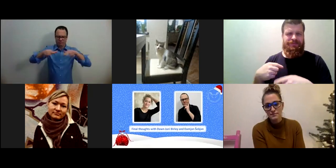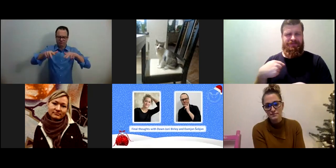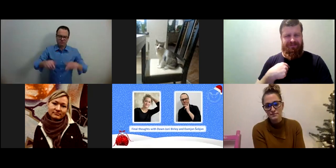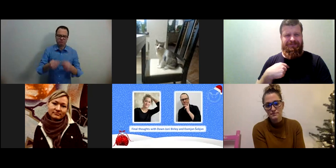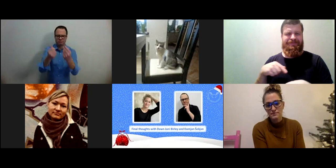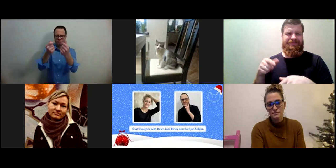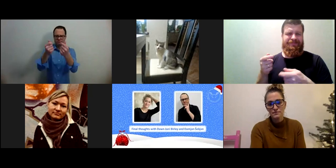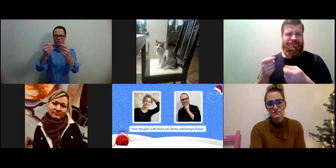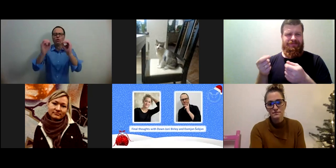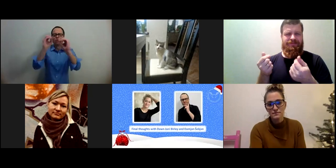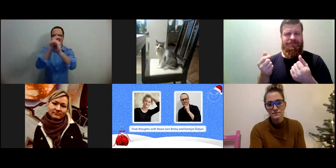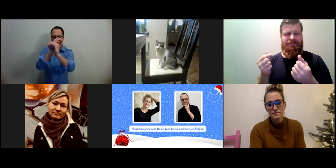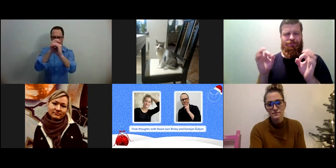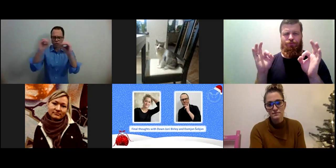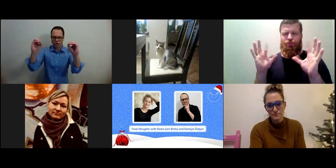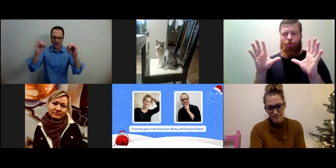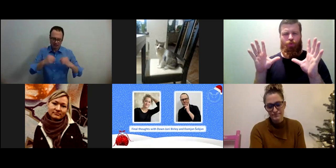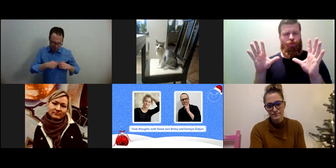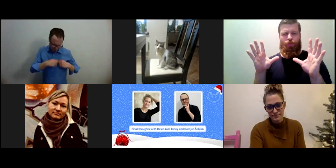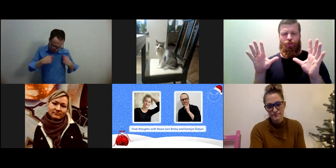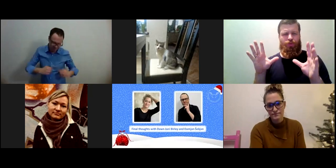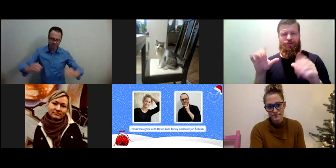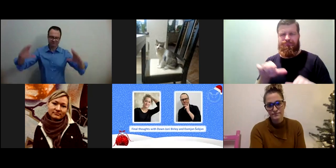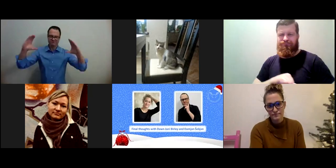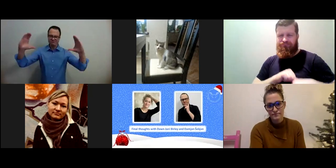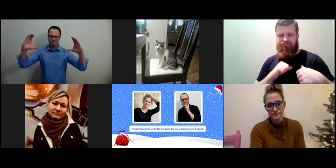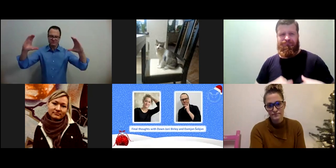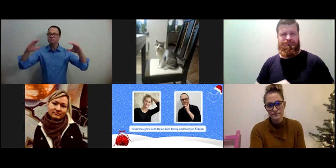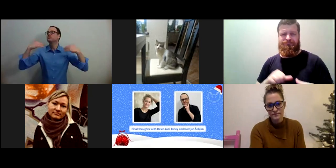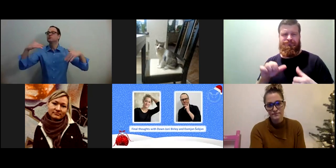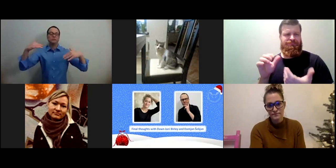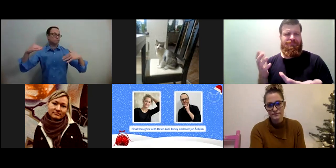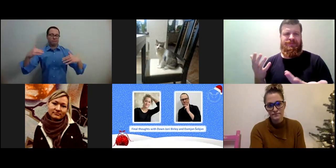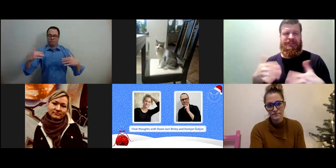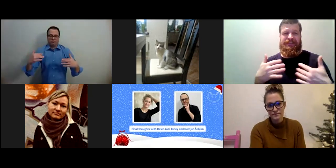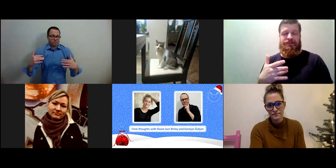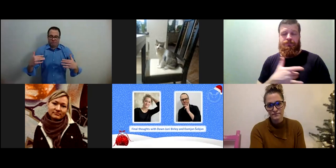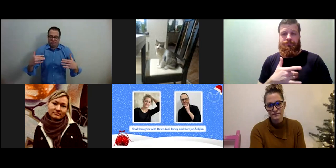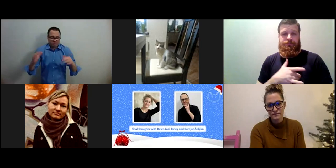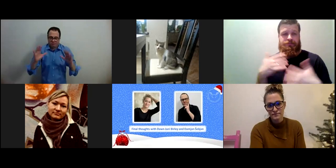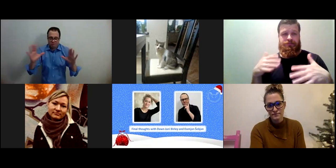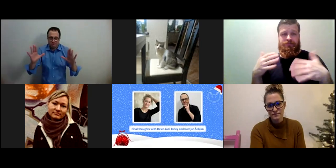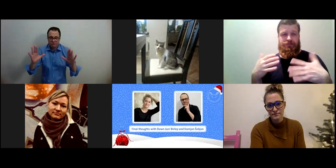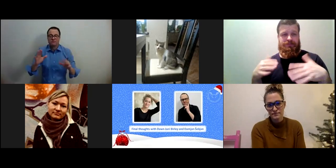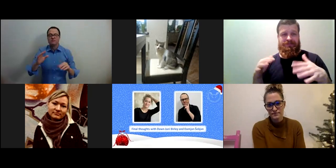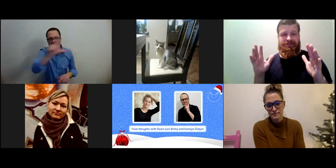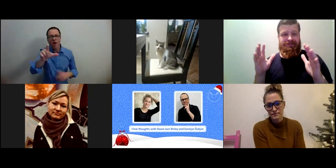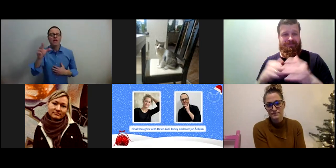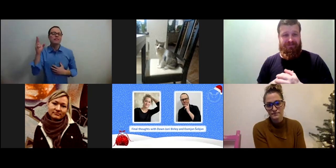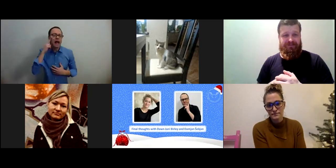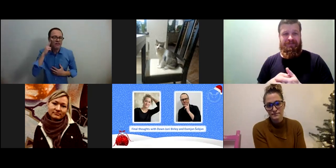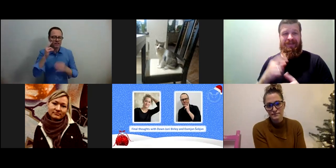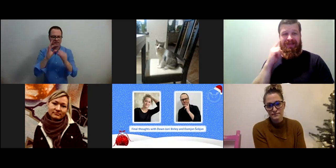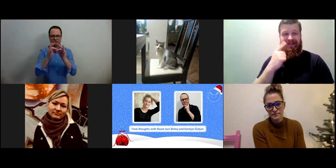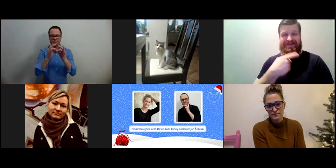we've had discussions in the board and we all work on a voluntary basis.